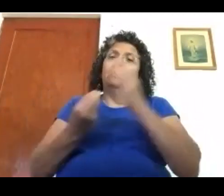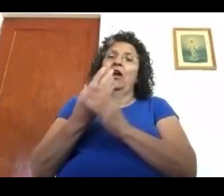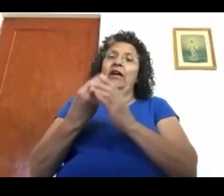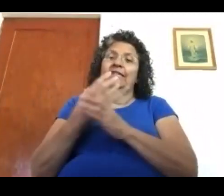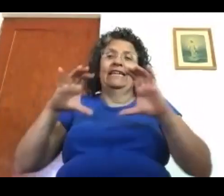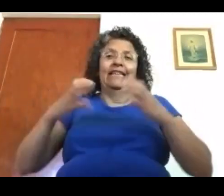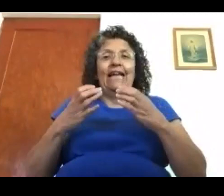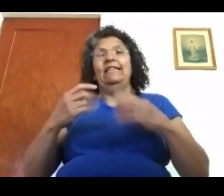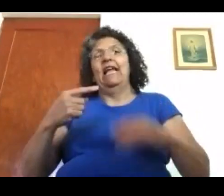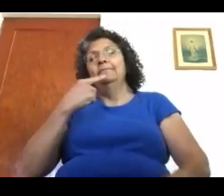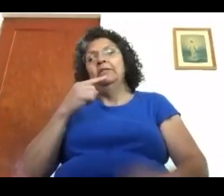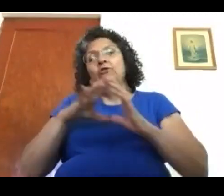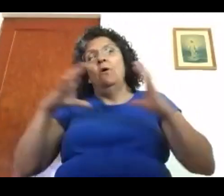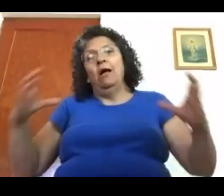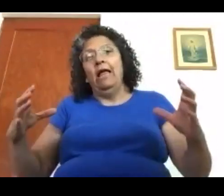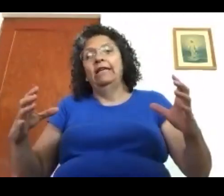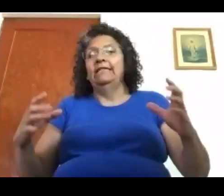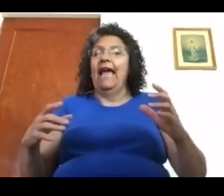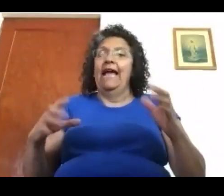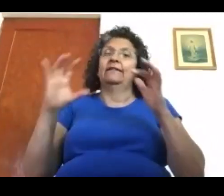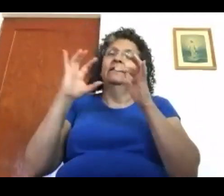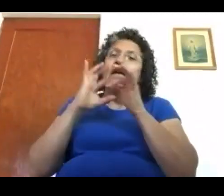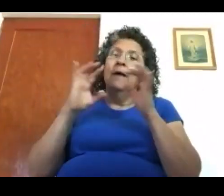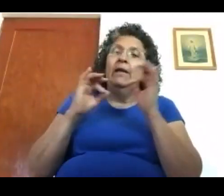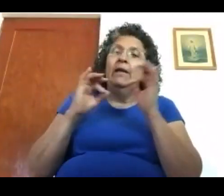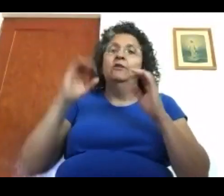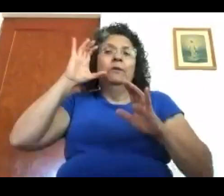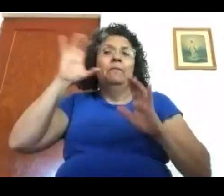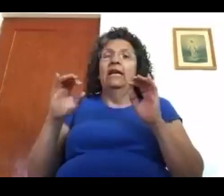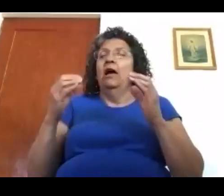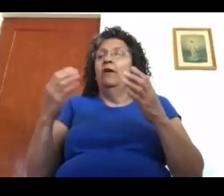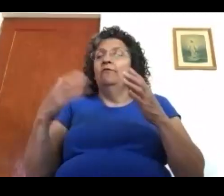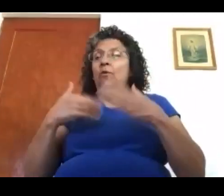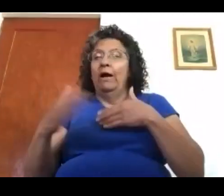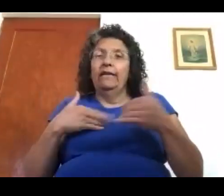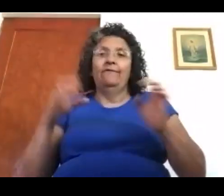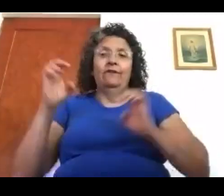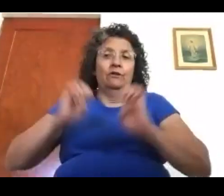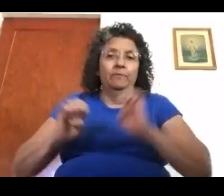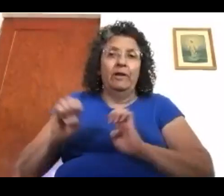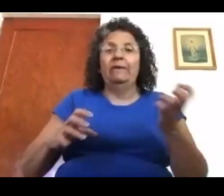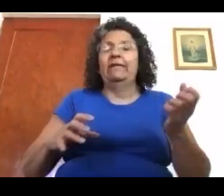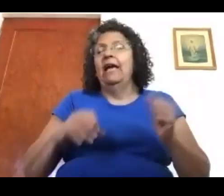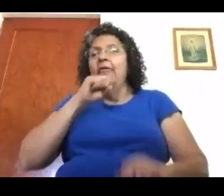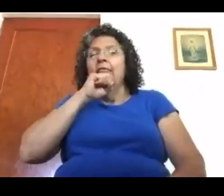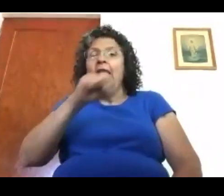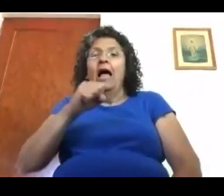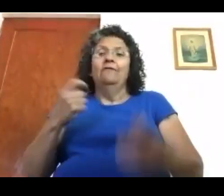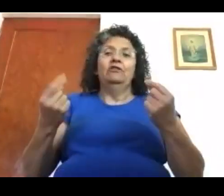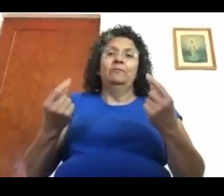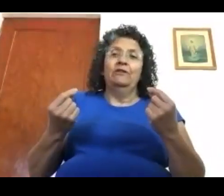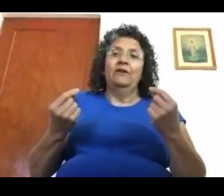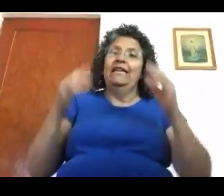maybe pictures of what you tried, and I would love to see what you've been up to. Have a great day, gardeners.